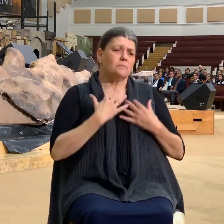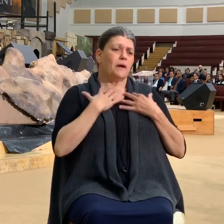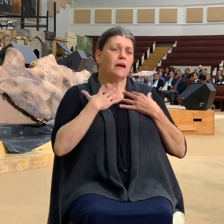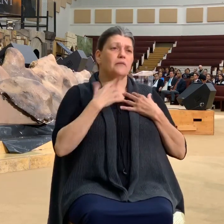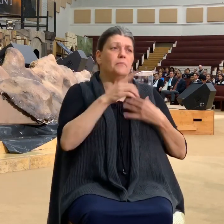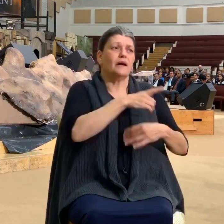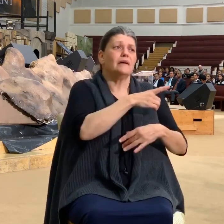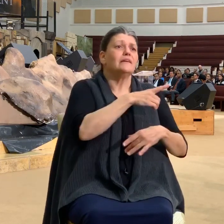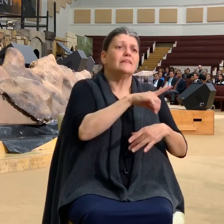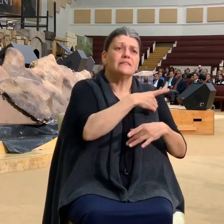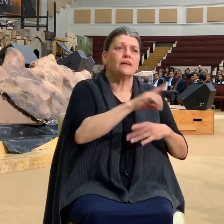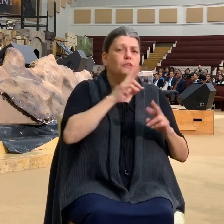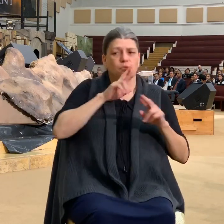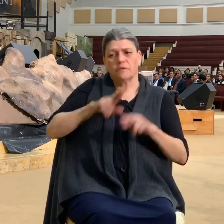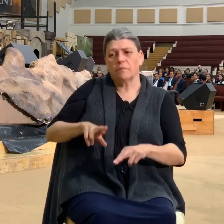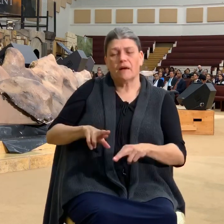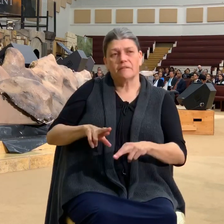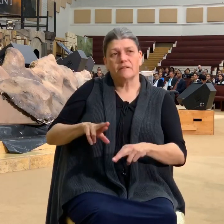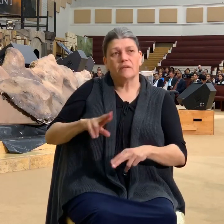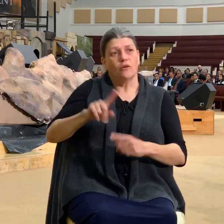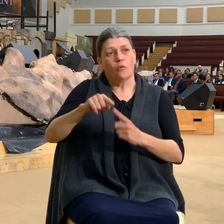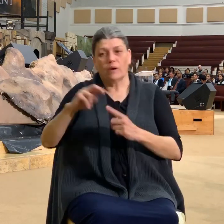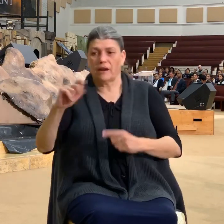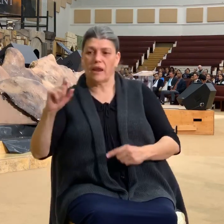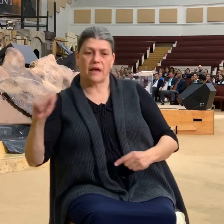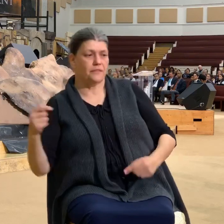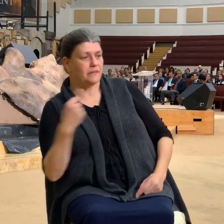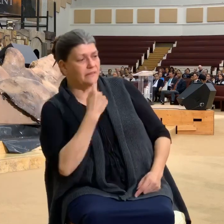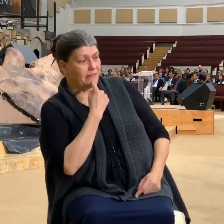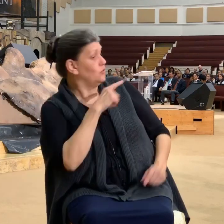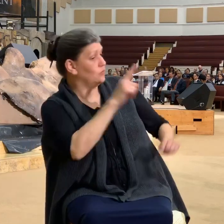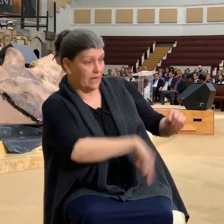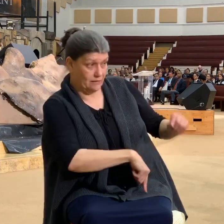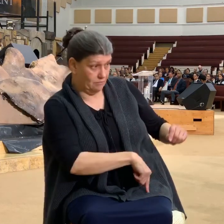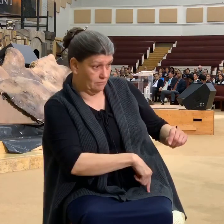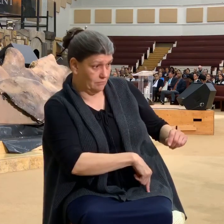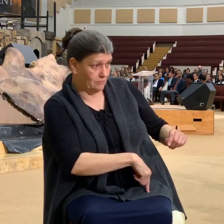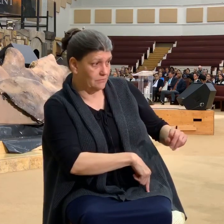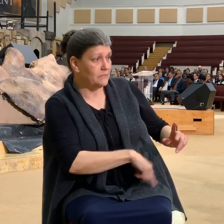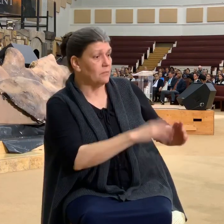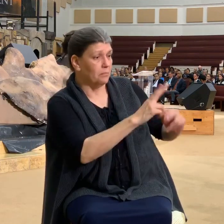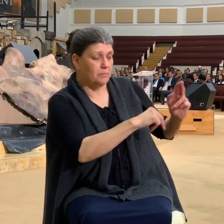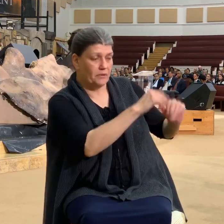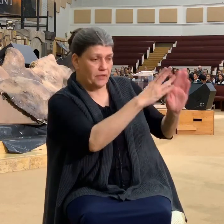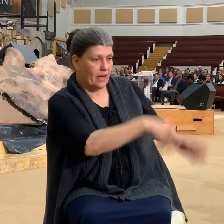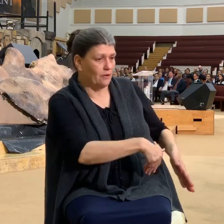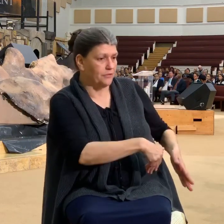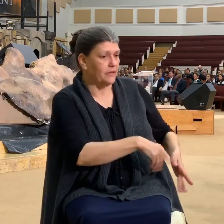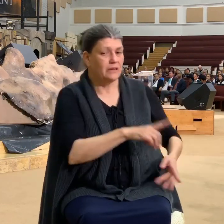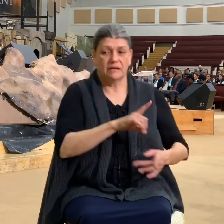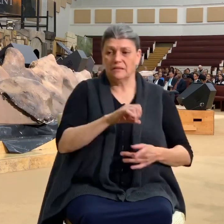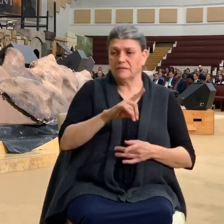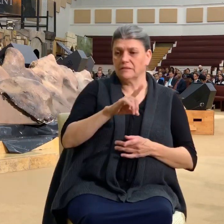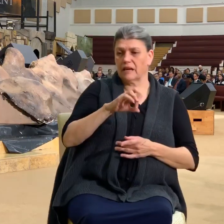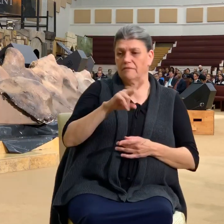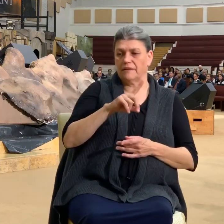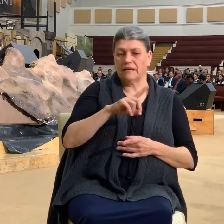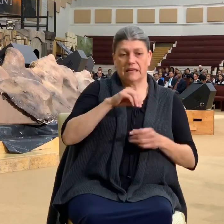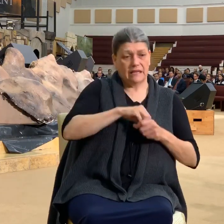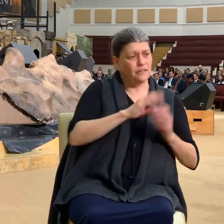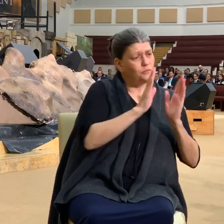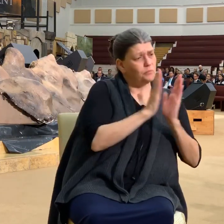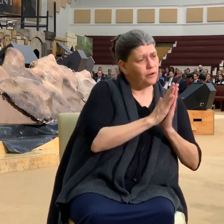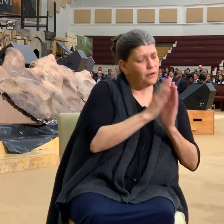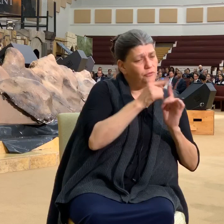Nathan came to him and said, "You can't do what you want to do." David, in his prayer to God